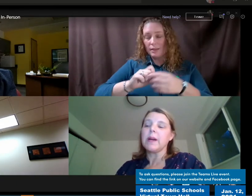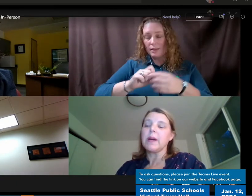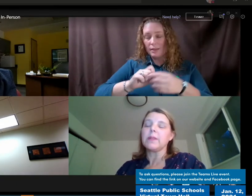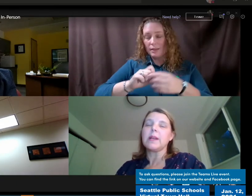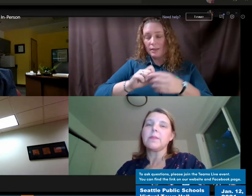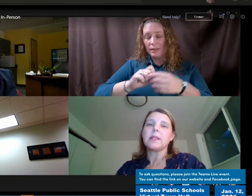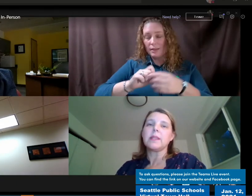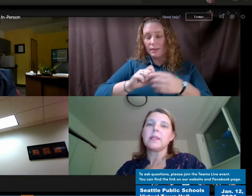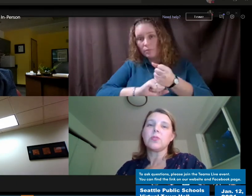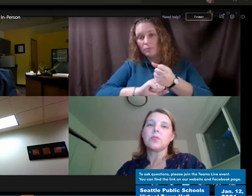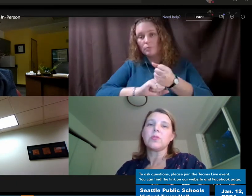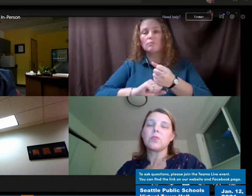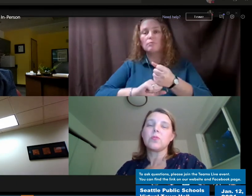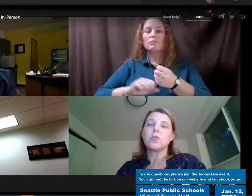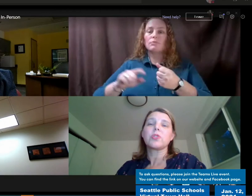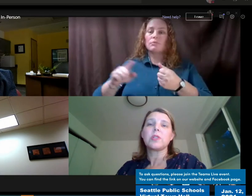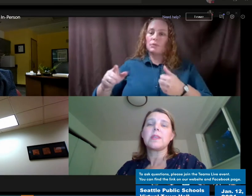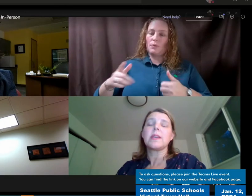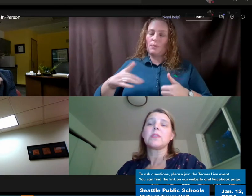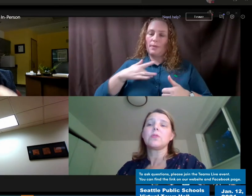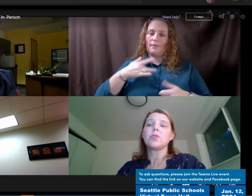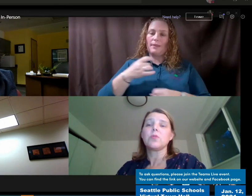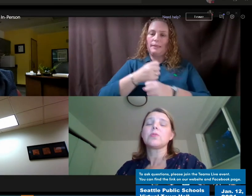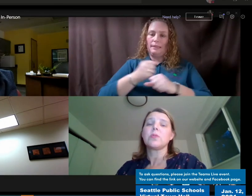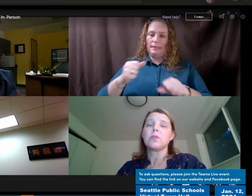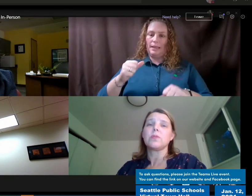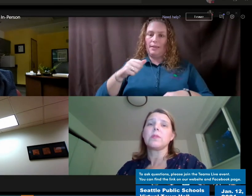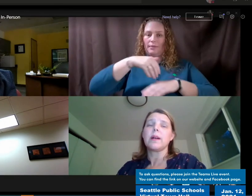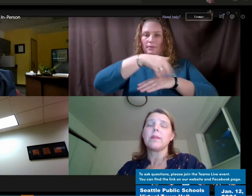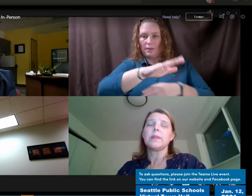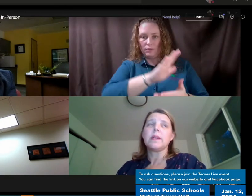about sending their students to school should they choose to